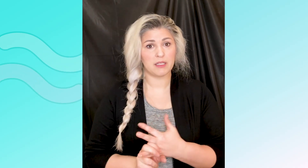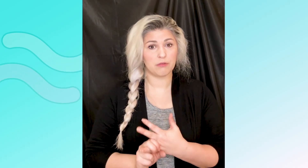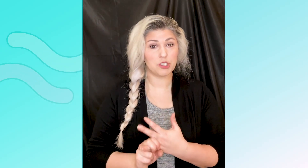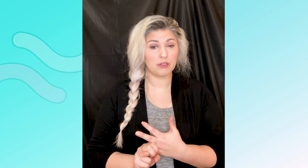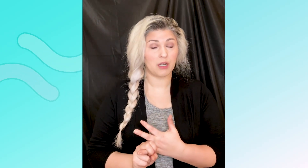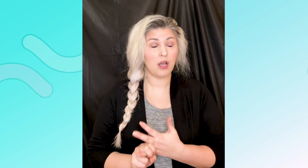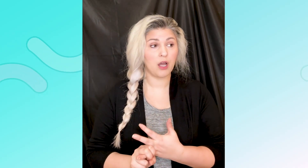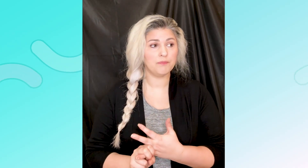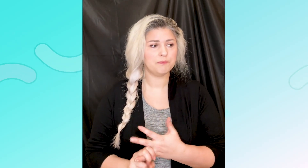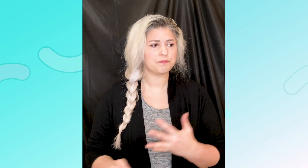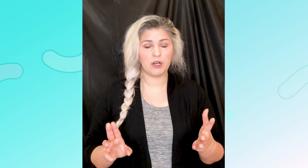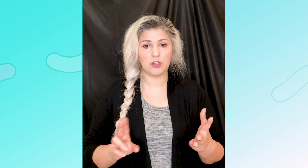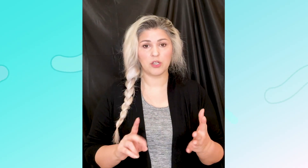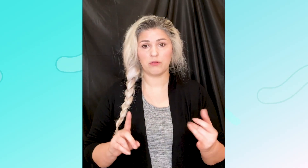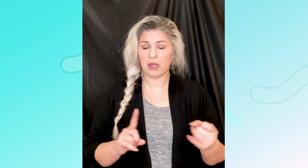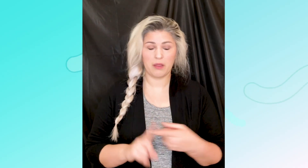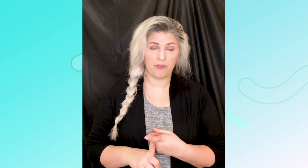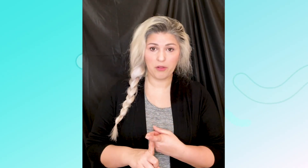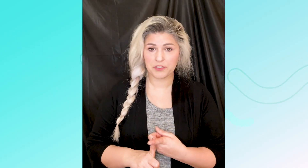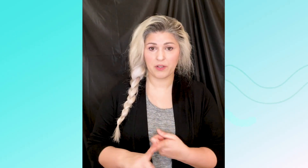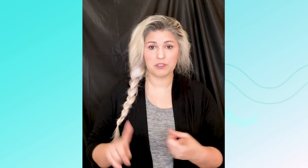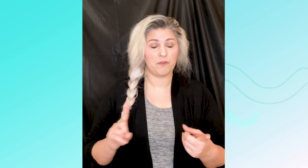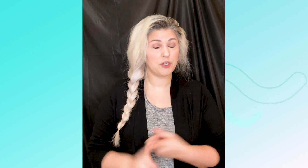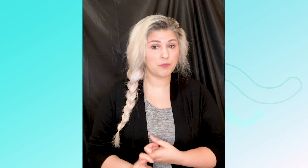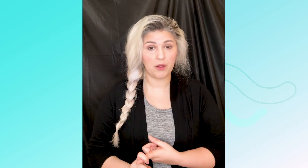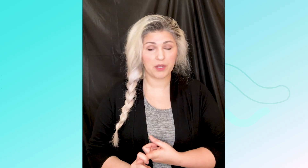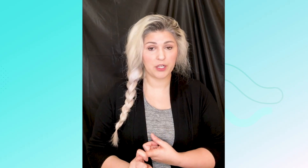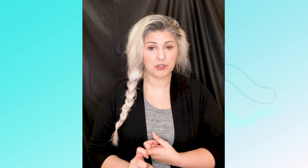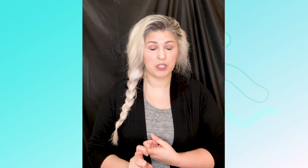site, aslrochelle.com. You can also, if all else fails,